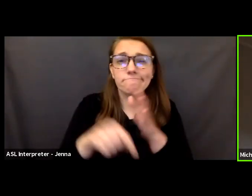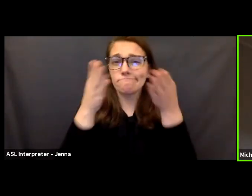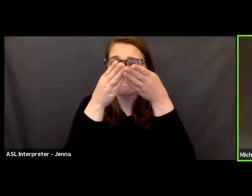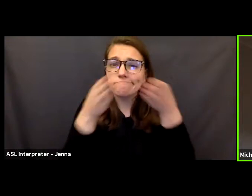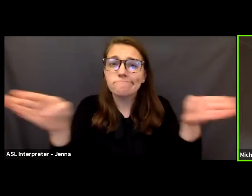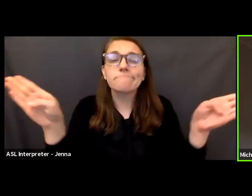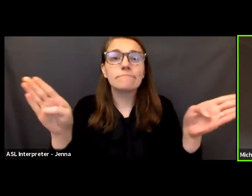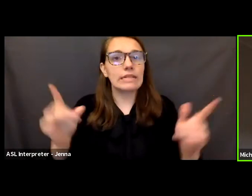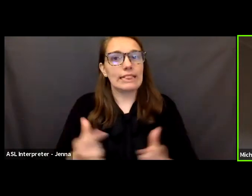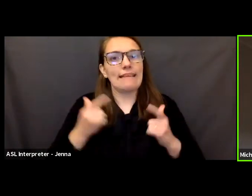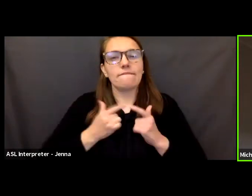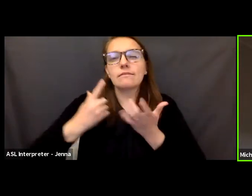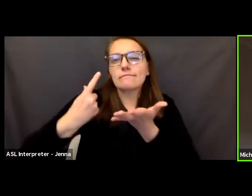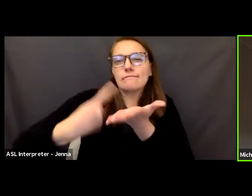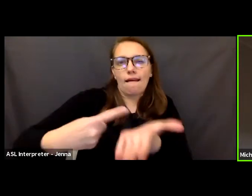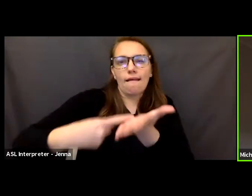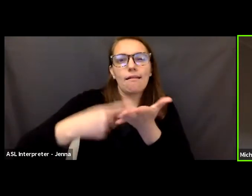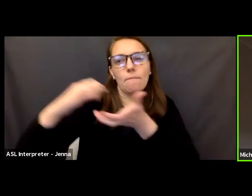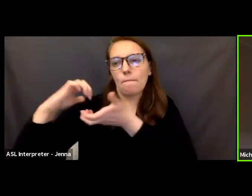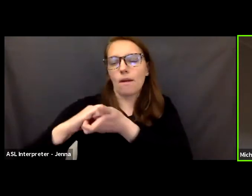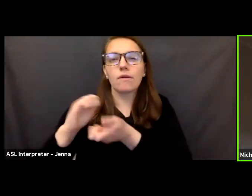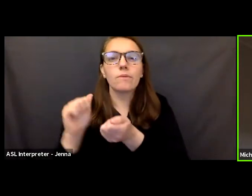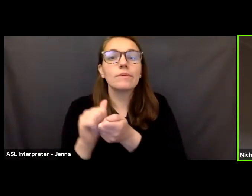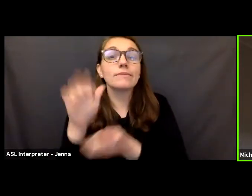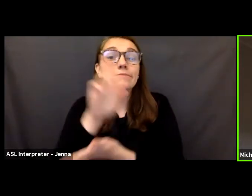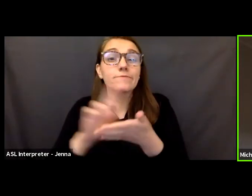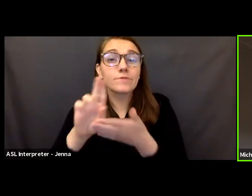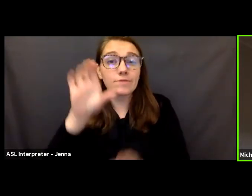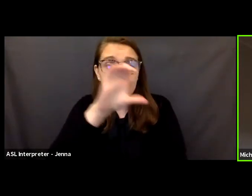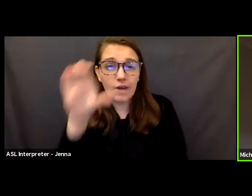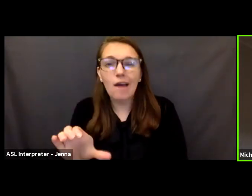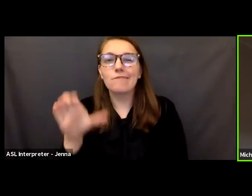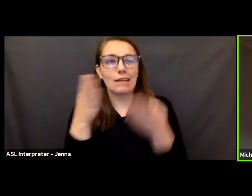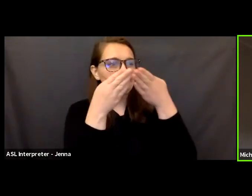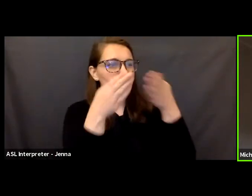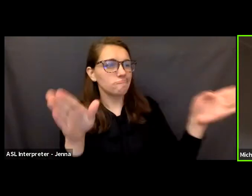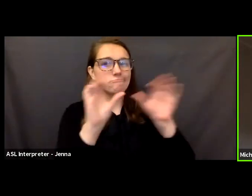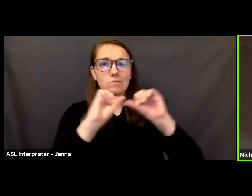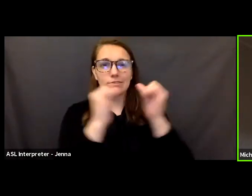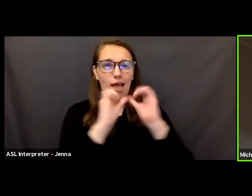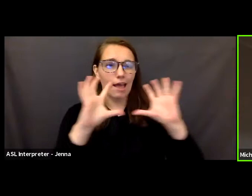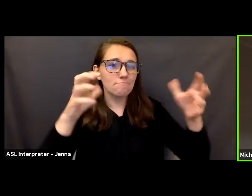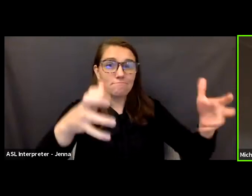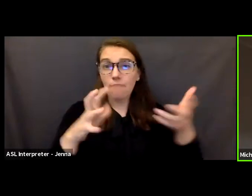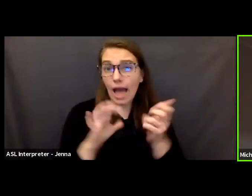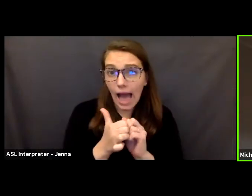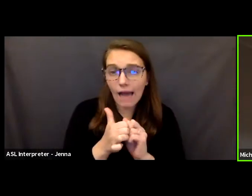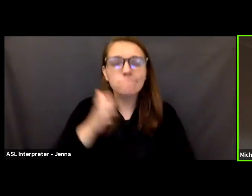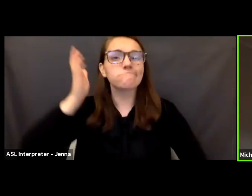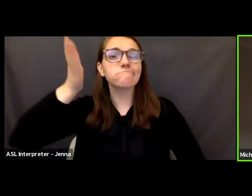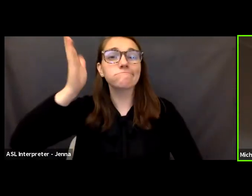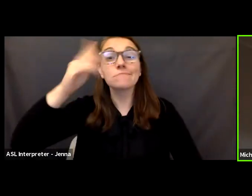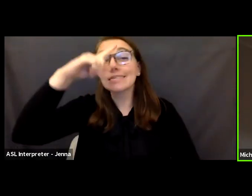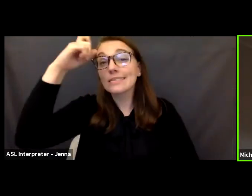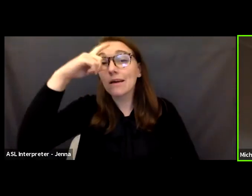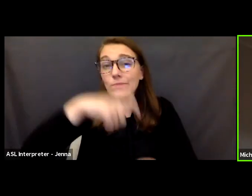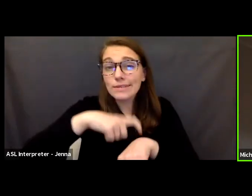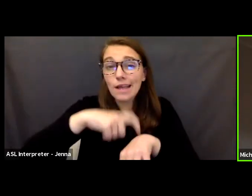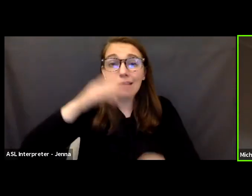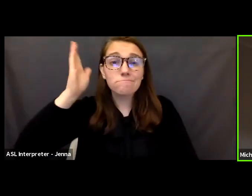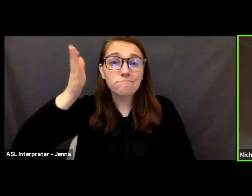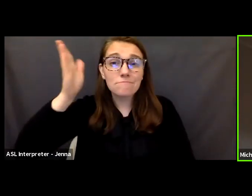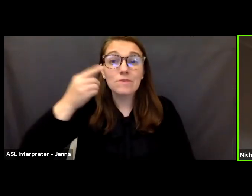of Chicago in our broader society through courses, lectures, summer seminars for graduate and